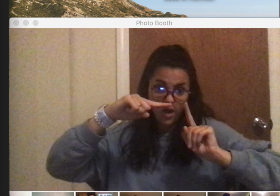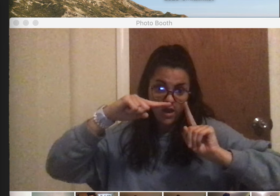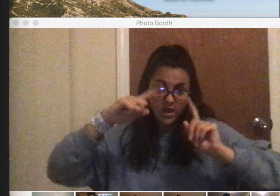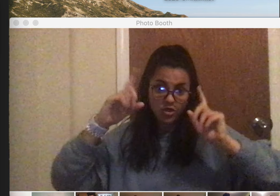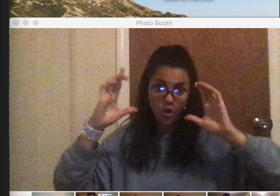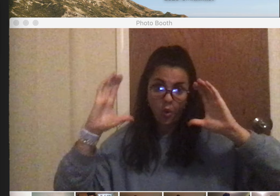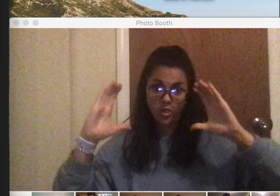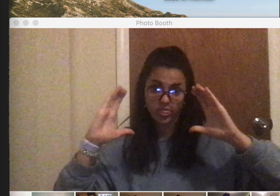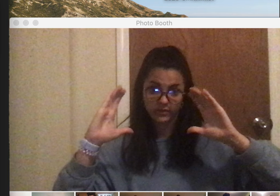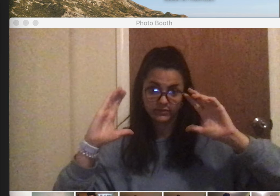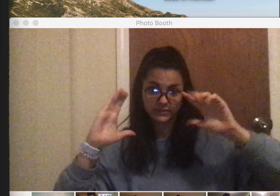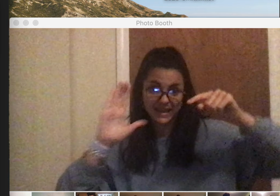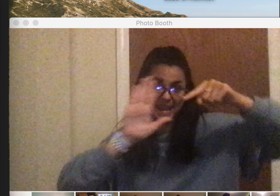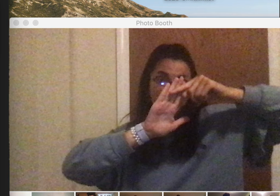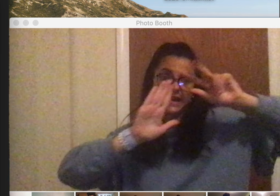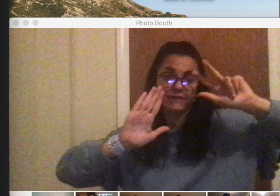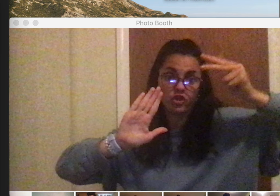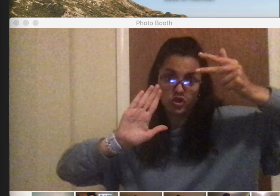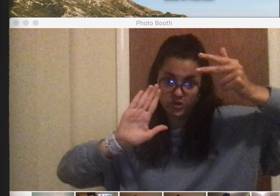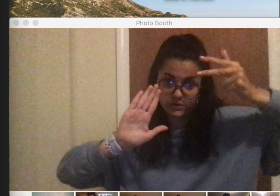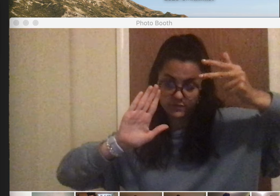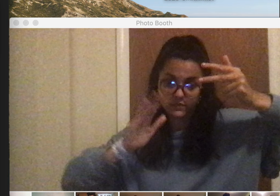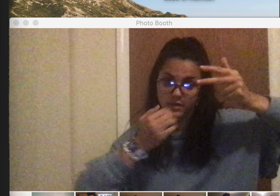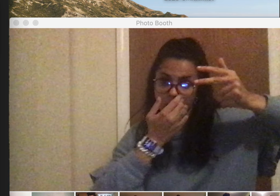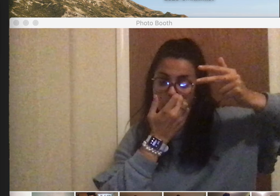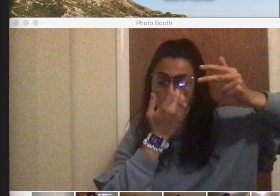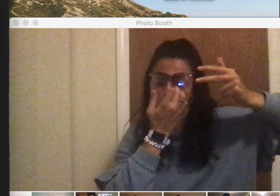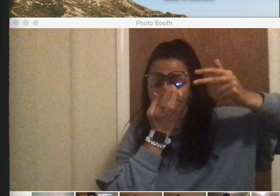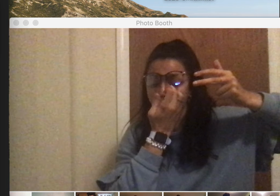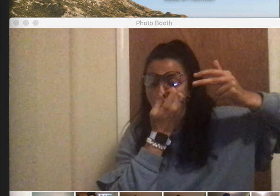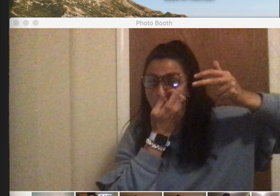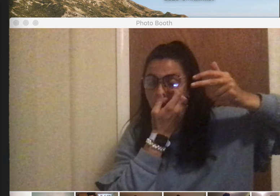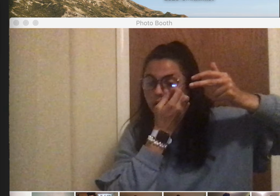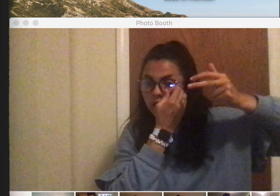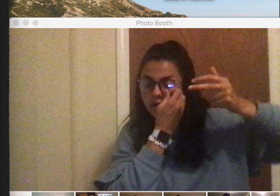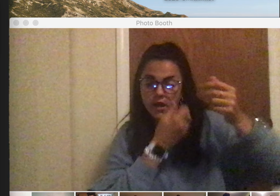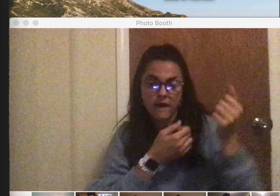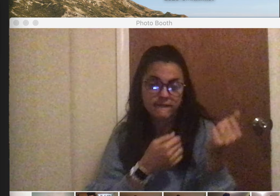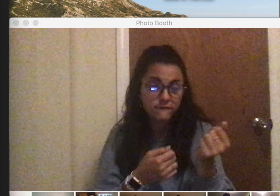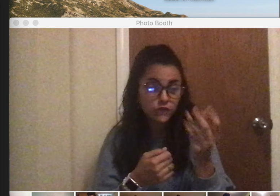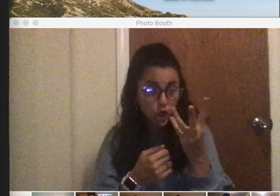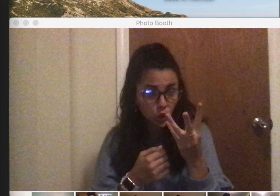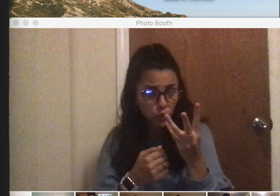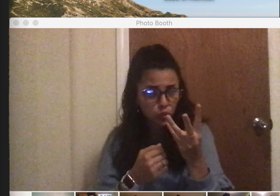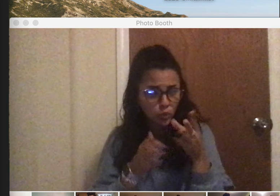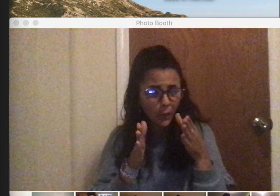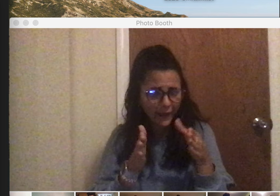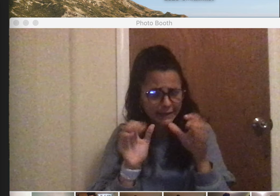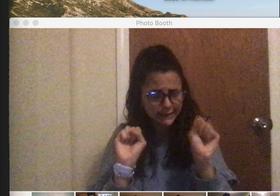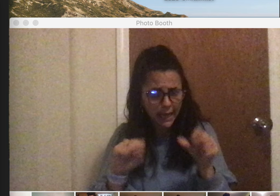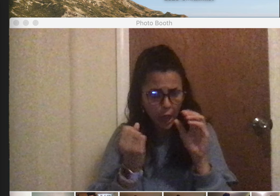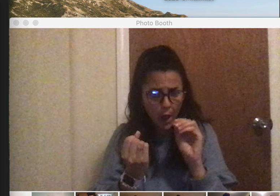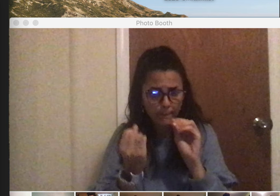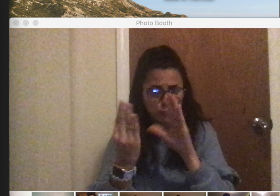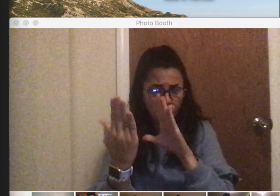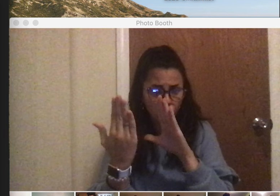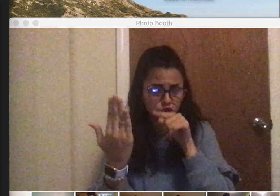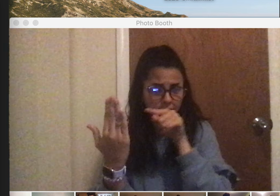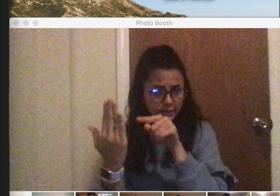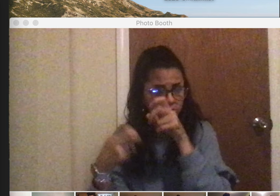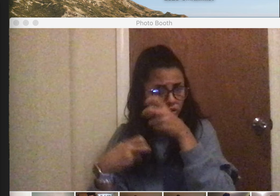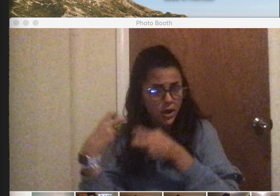Okay, so there's a couple of ways to go about doing this problem. The first thing I'm going to do is